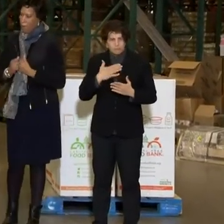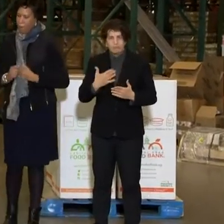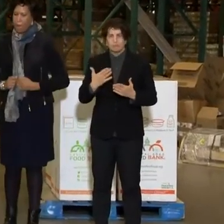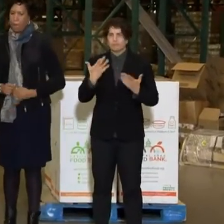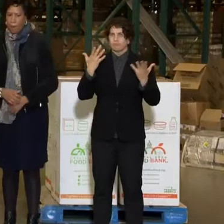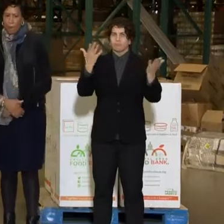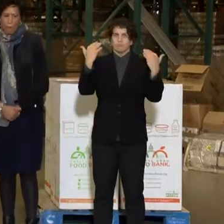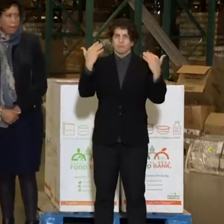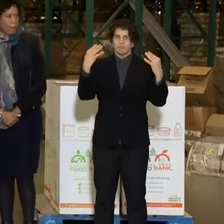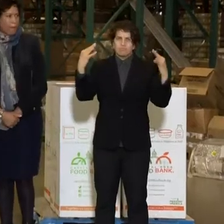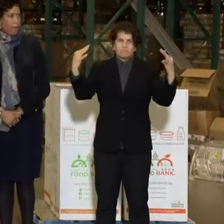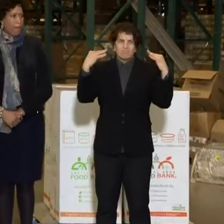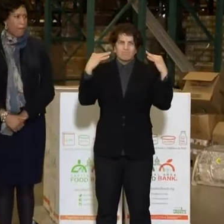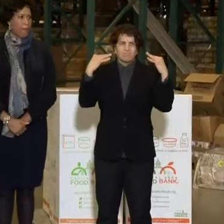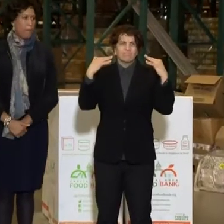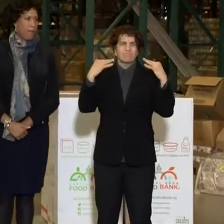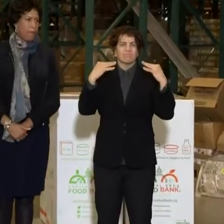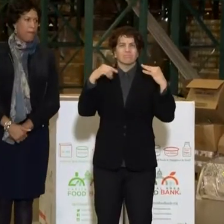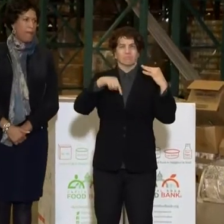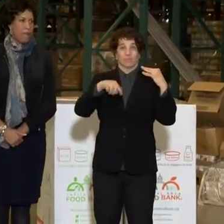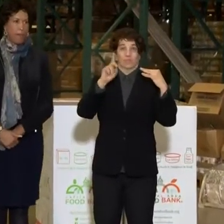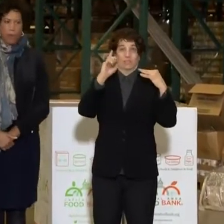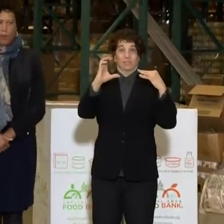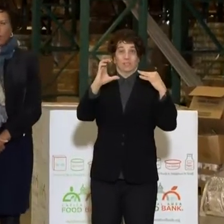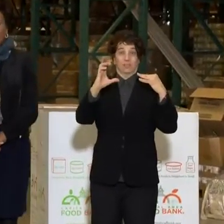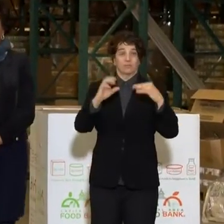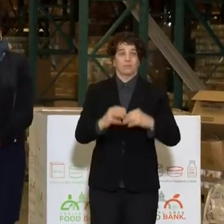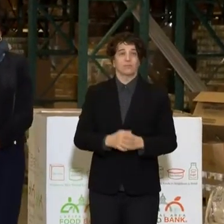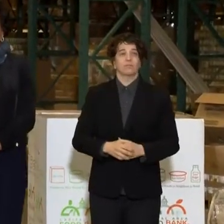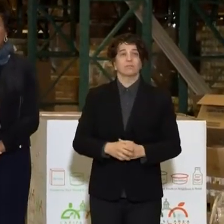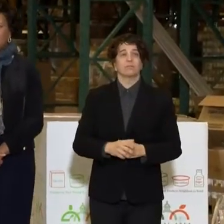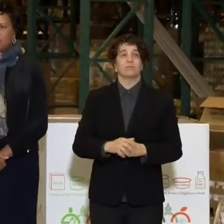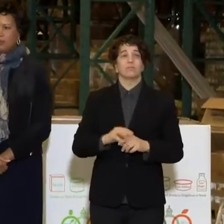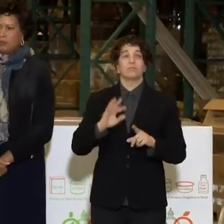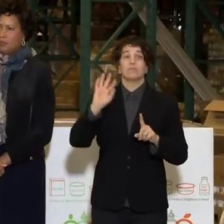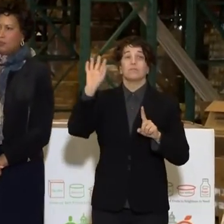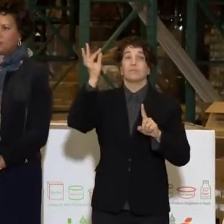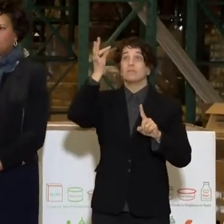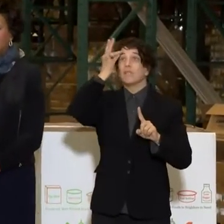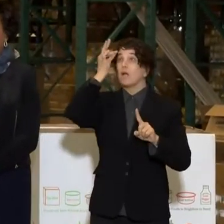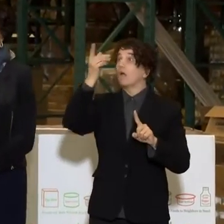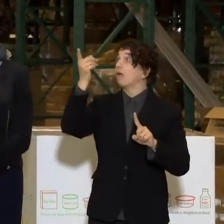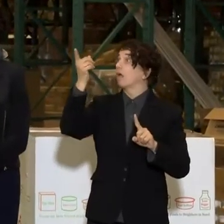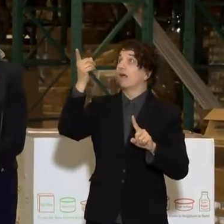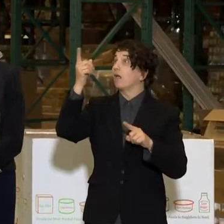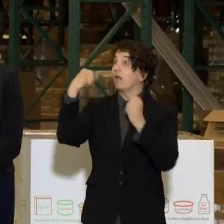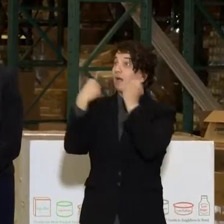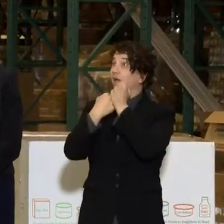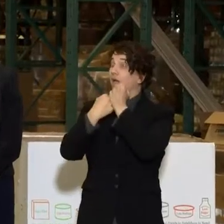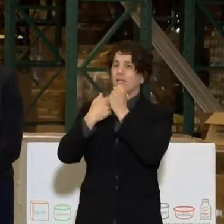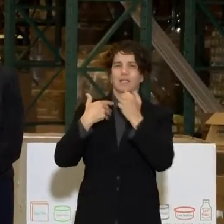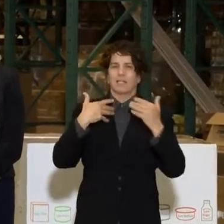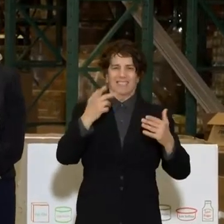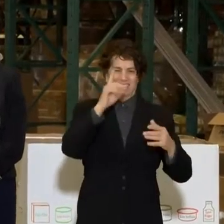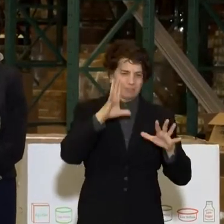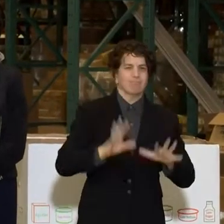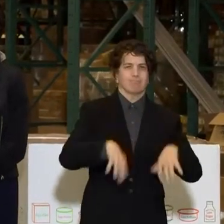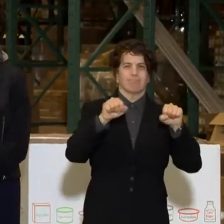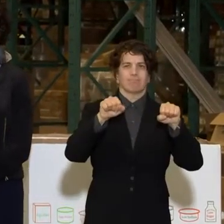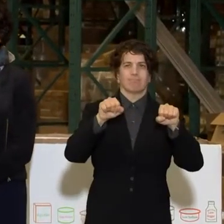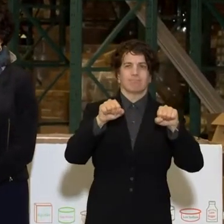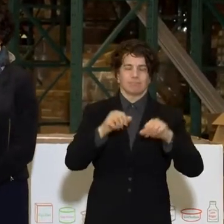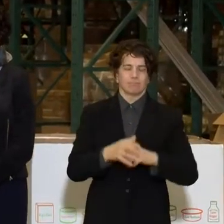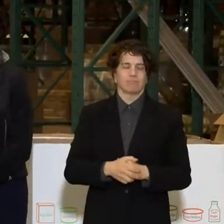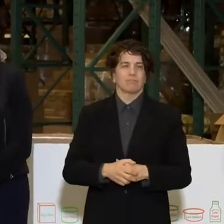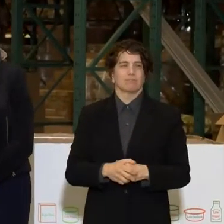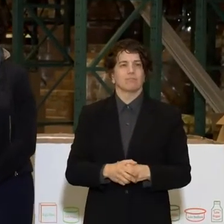doing to make up for what the federal government is required to do. And I do want to say